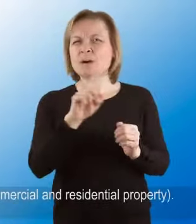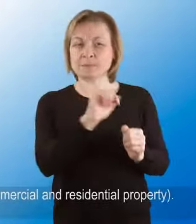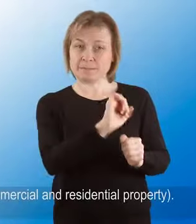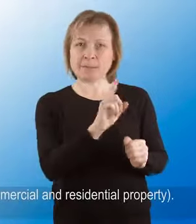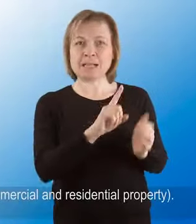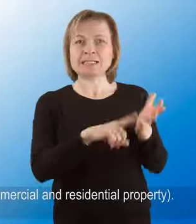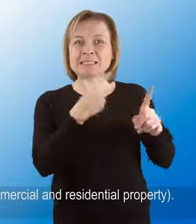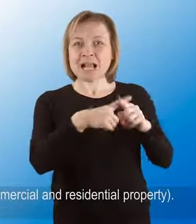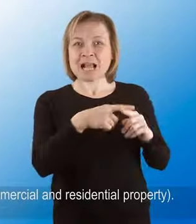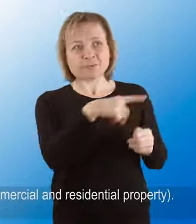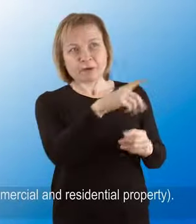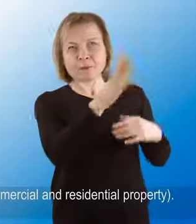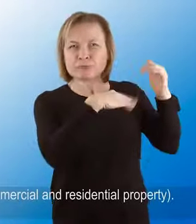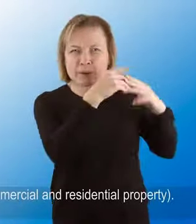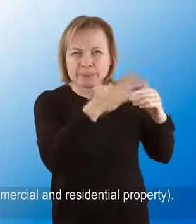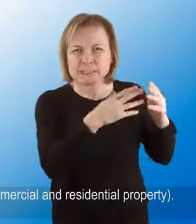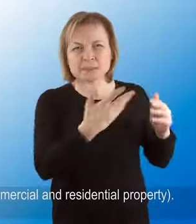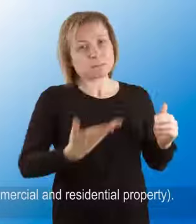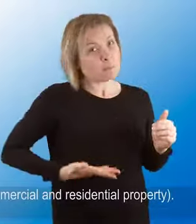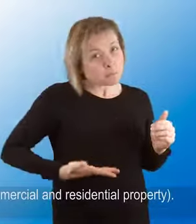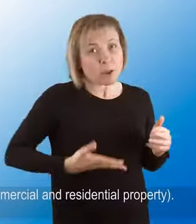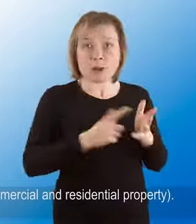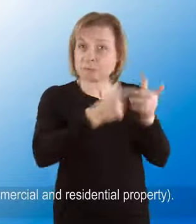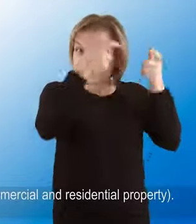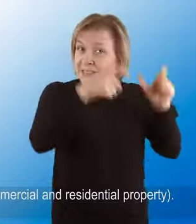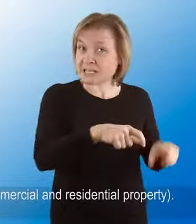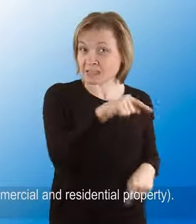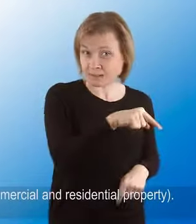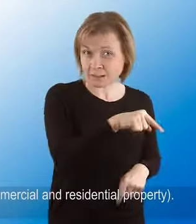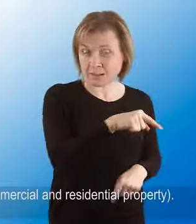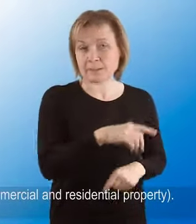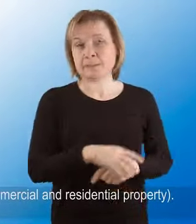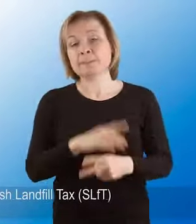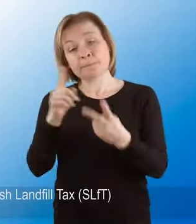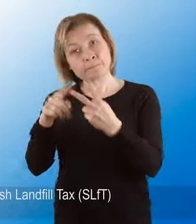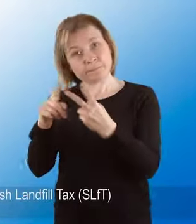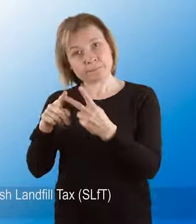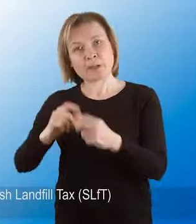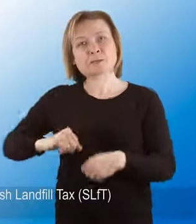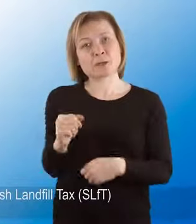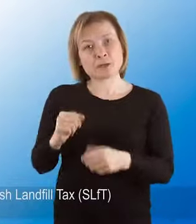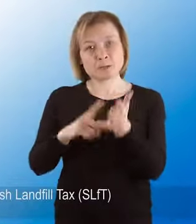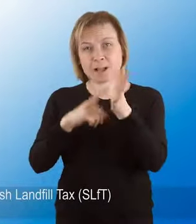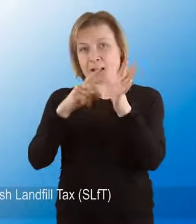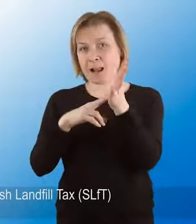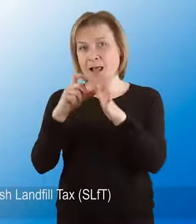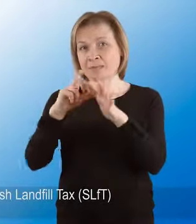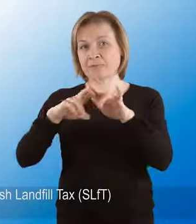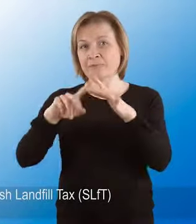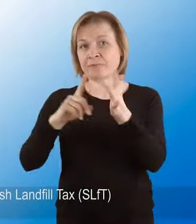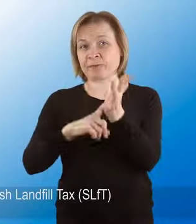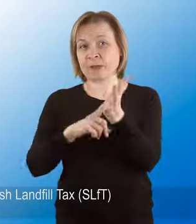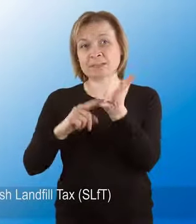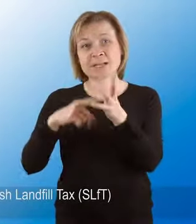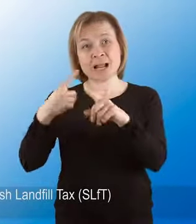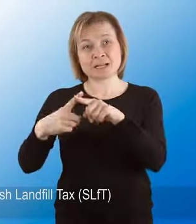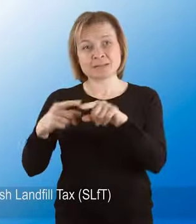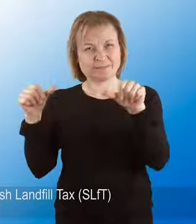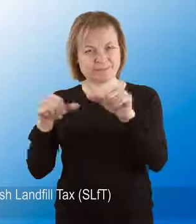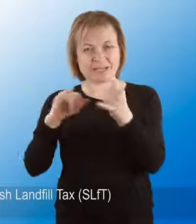which is a tax on commercial and residential property, and Scottish Landfill Tax,